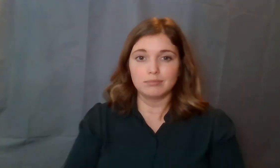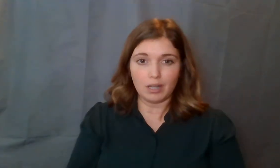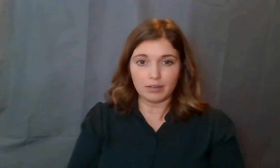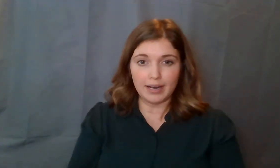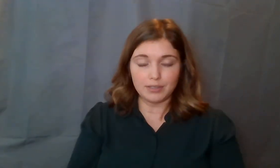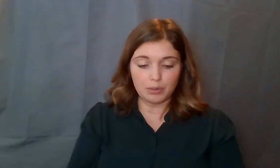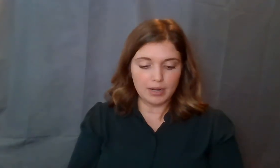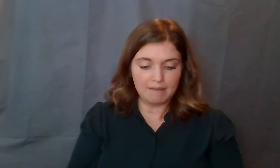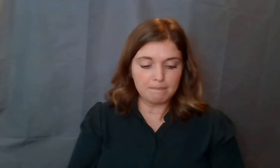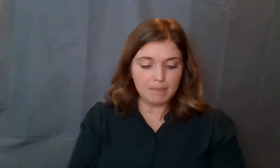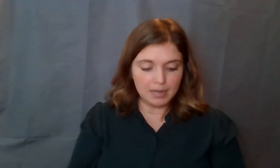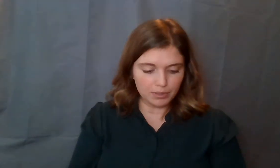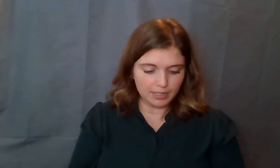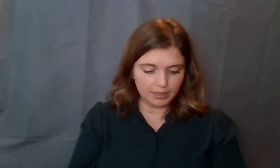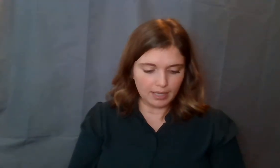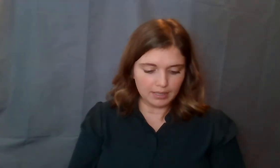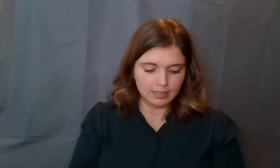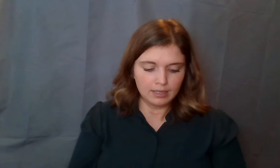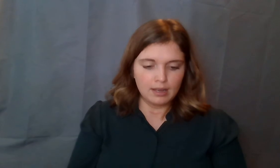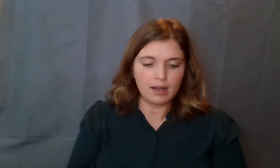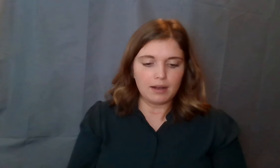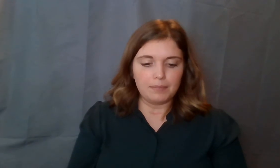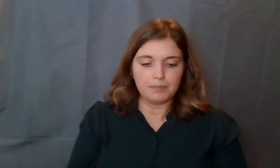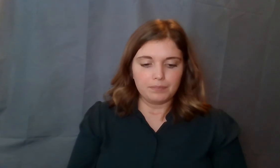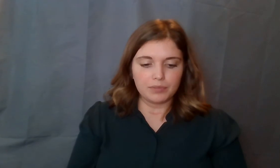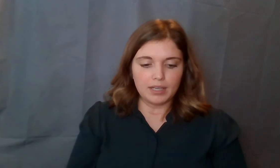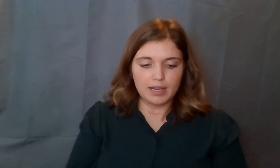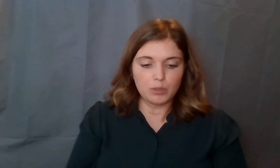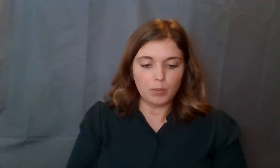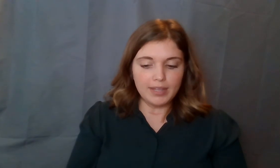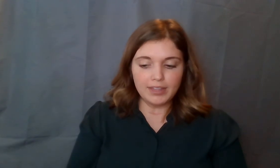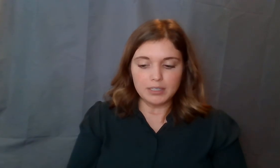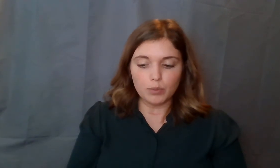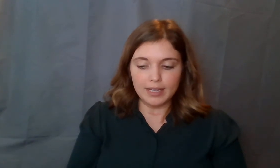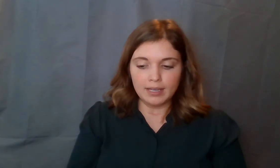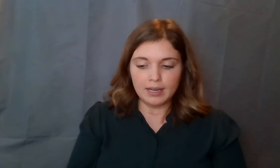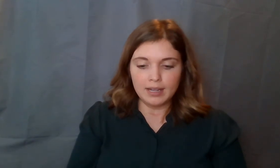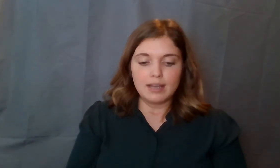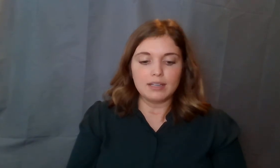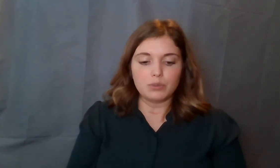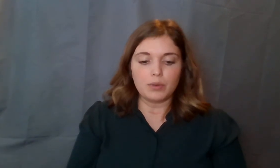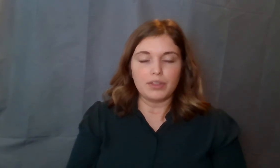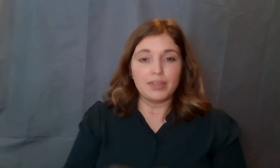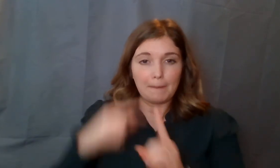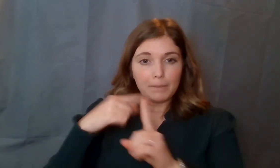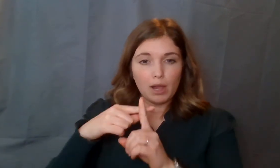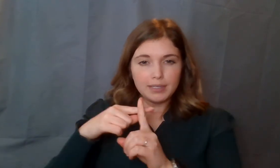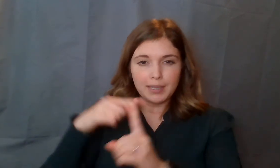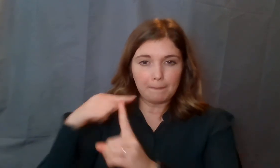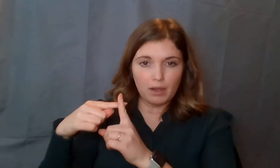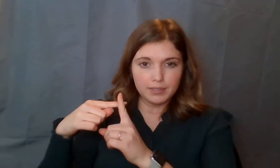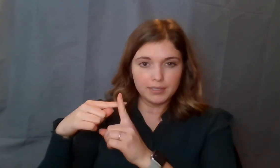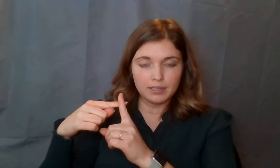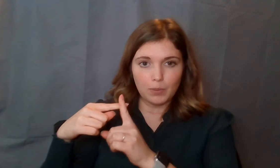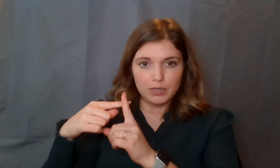all right, so you can have many books like that. And the way that that's written is with that plus plus. So when you see